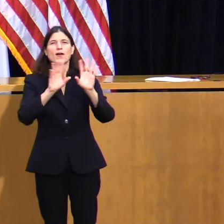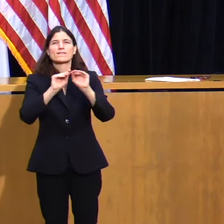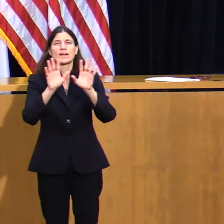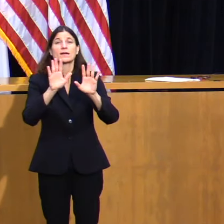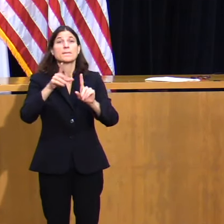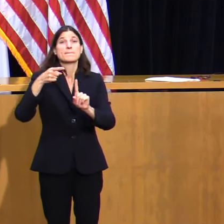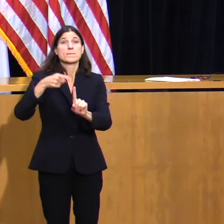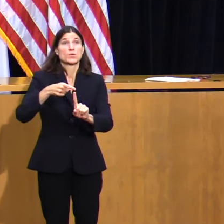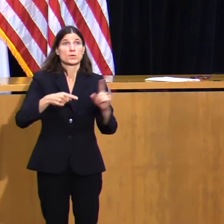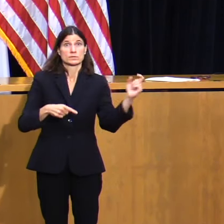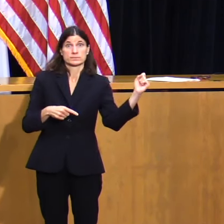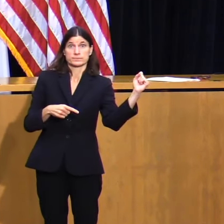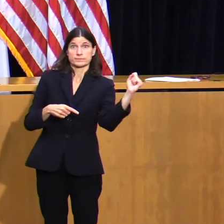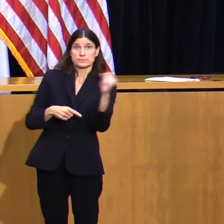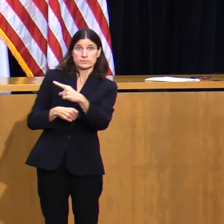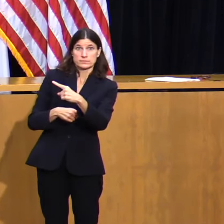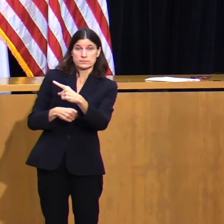this year.